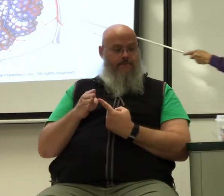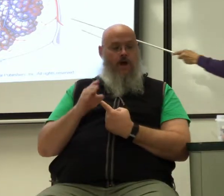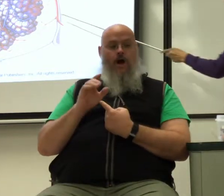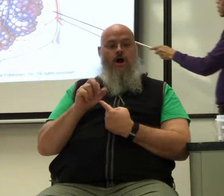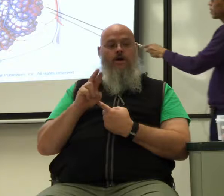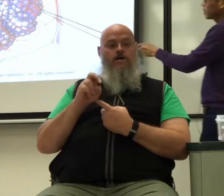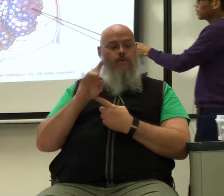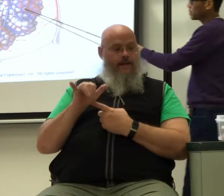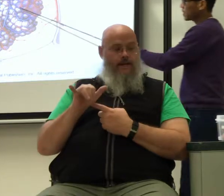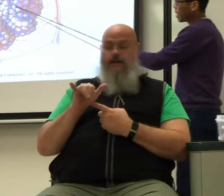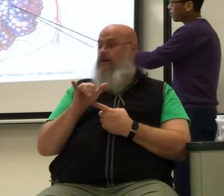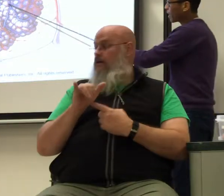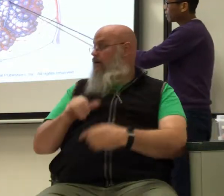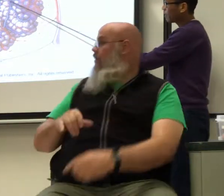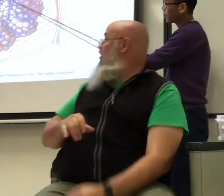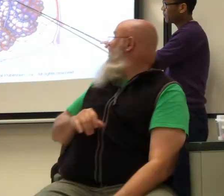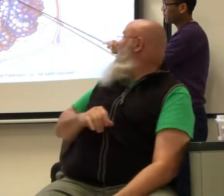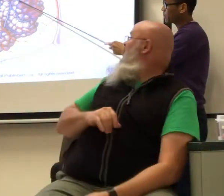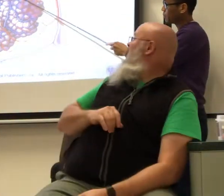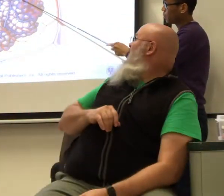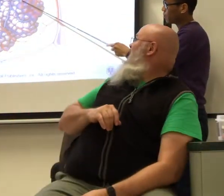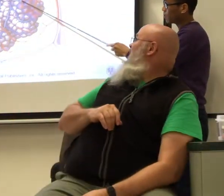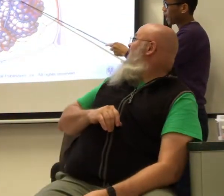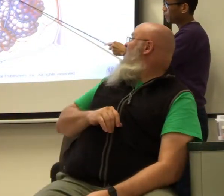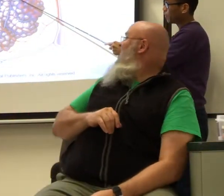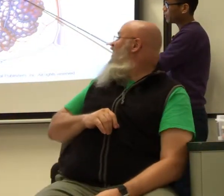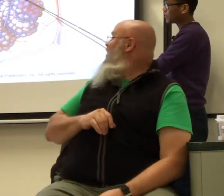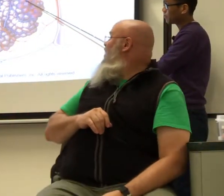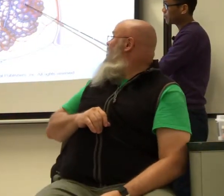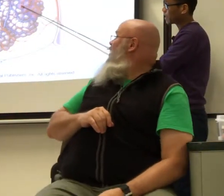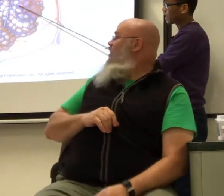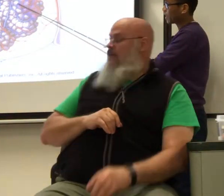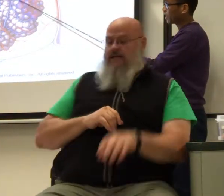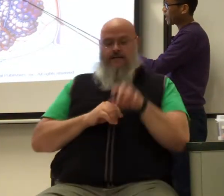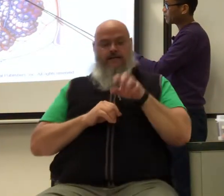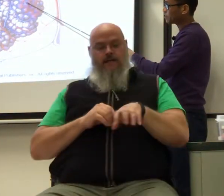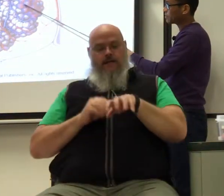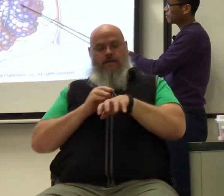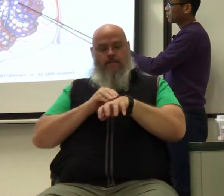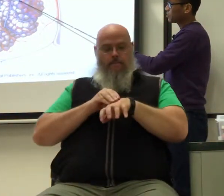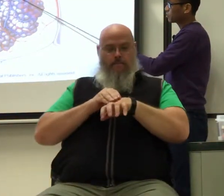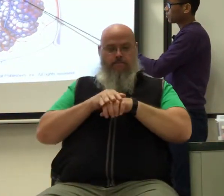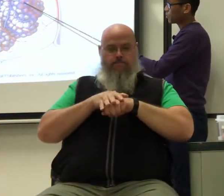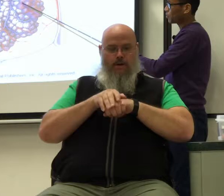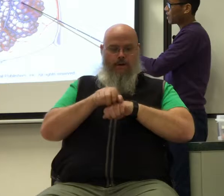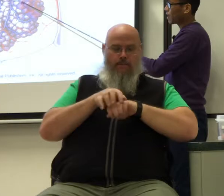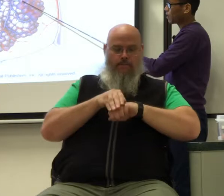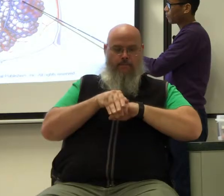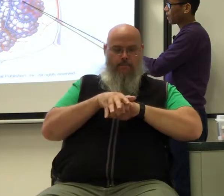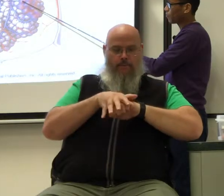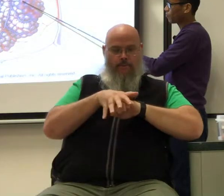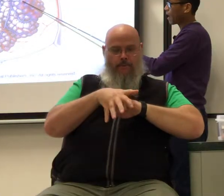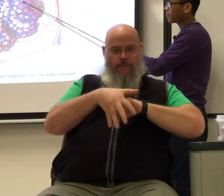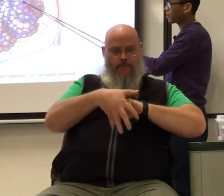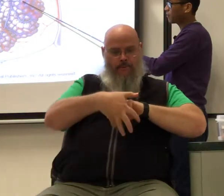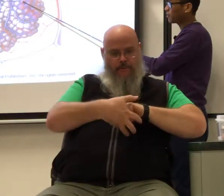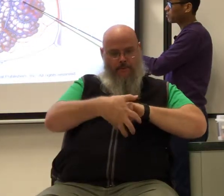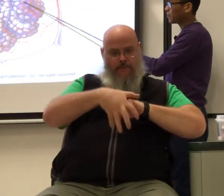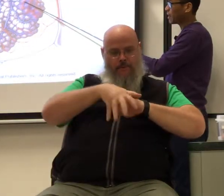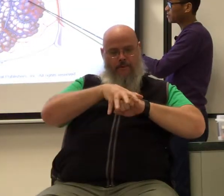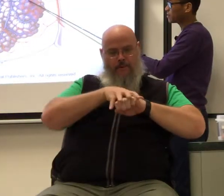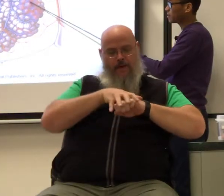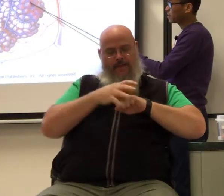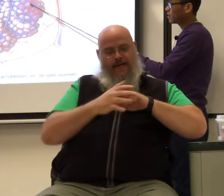artery. Do you see how it kind of like leads the pulmonary capillaries, and it's kind of like a nice circular net around the round